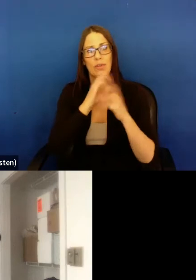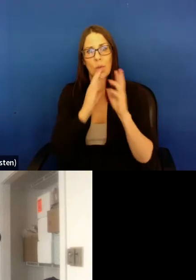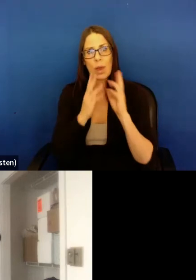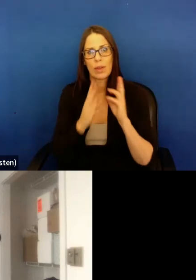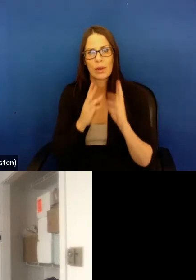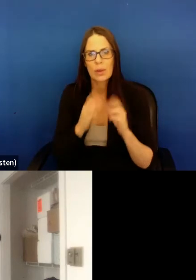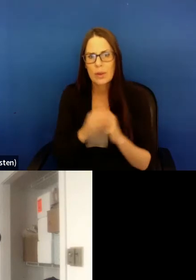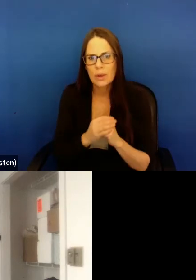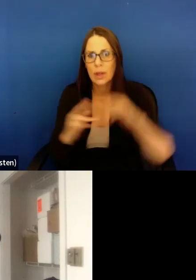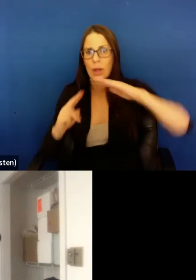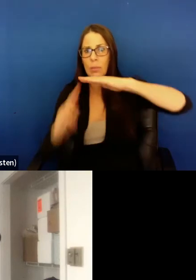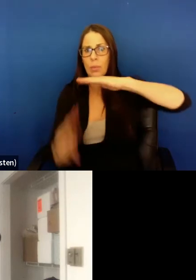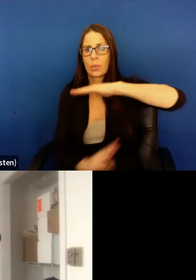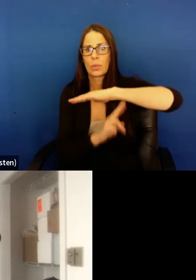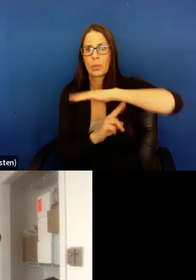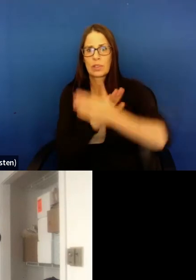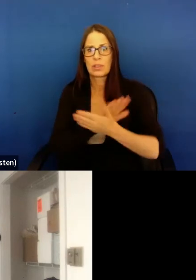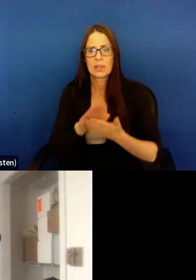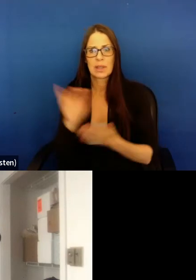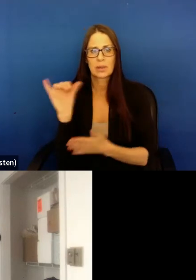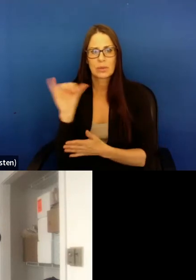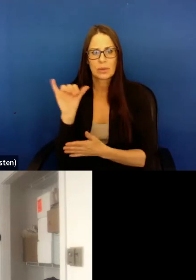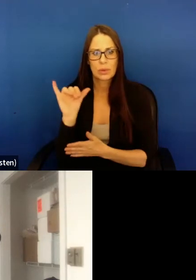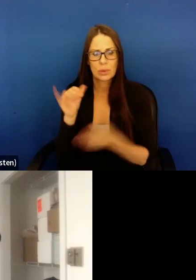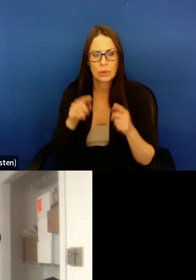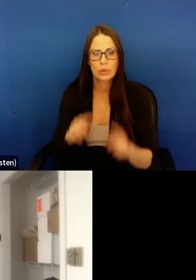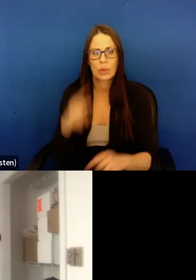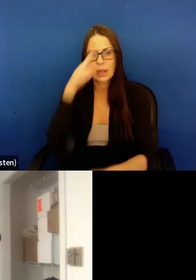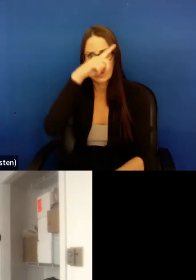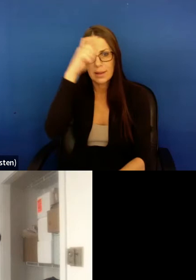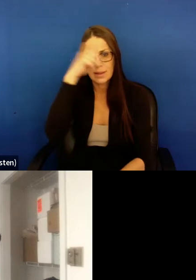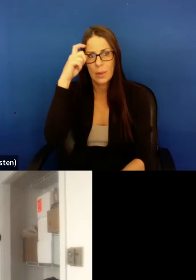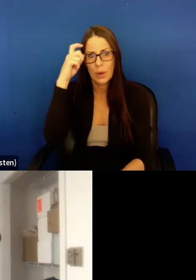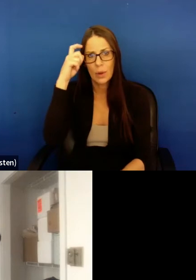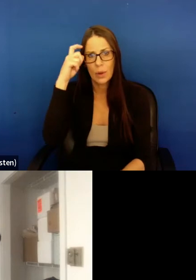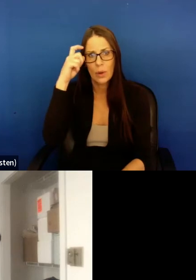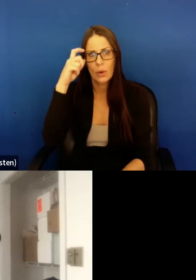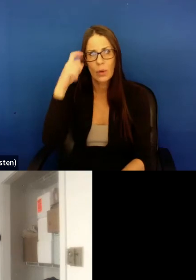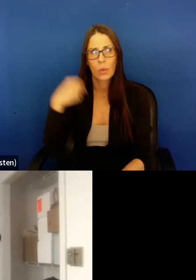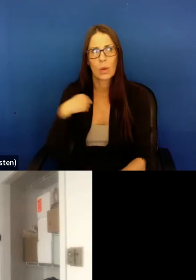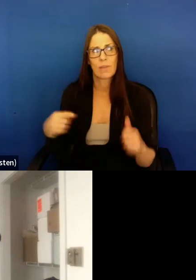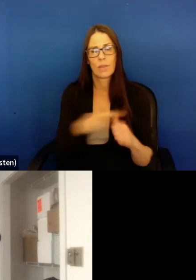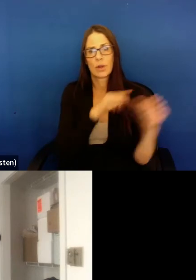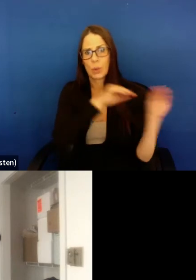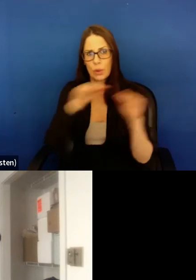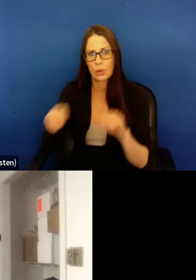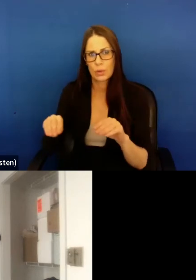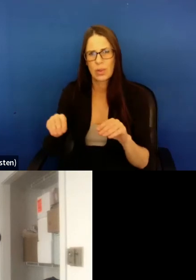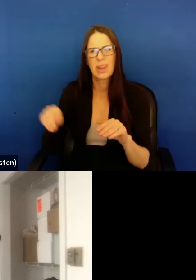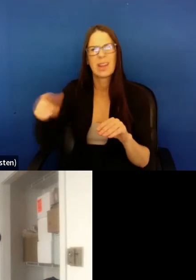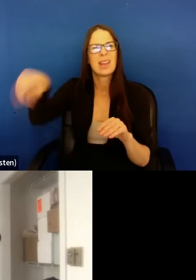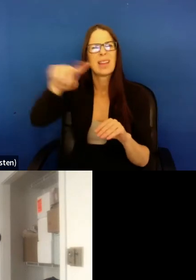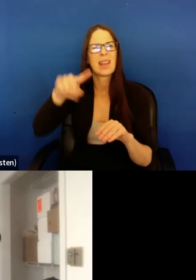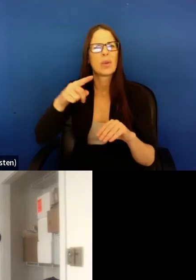is really nice too, that goes across ISAC. During the summer, right when I started and moved out here, they were doing some work